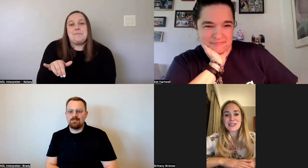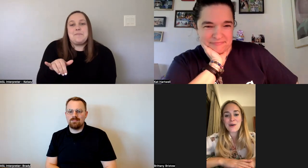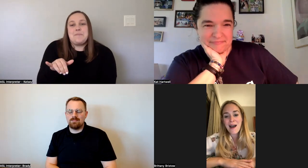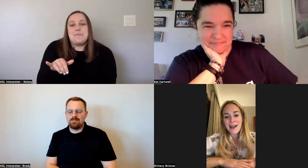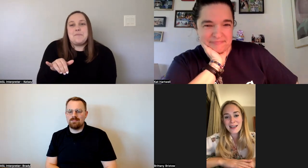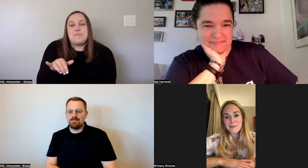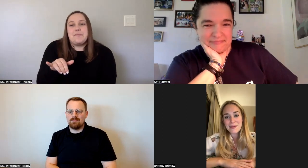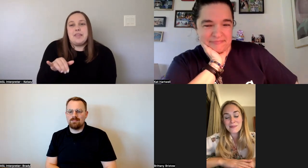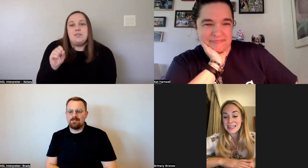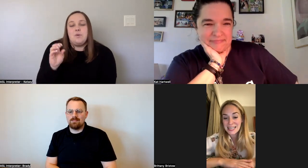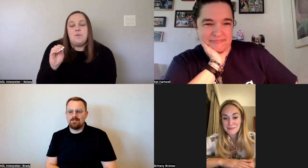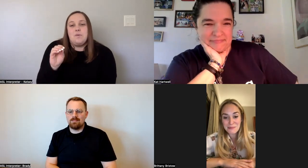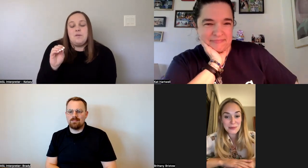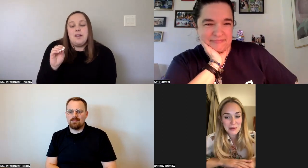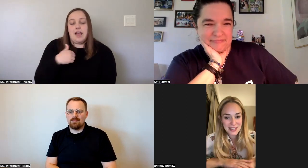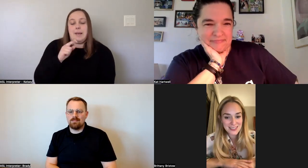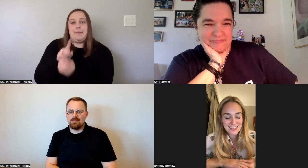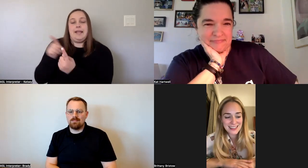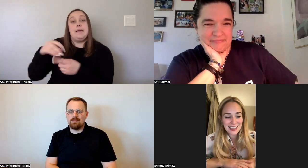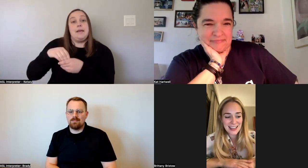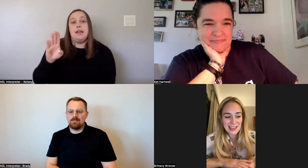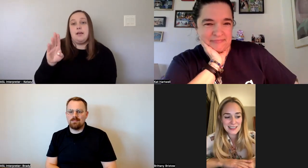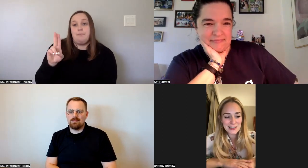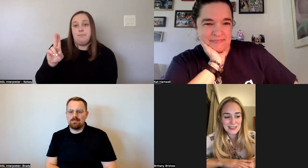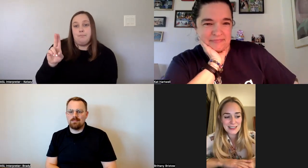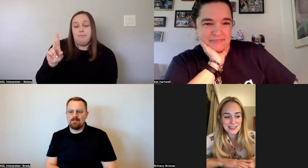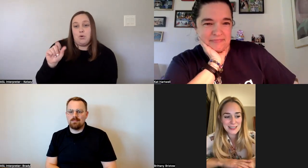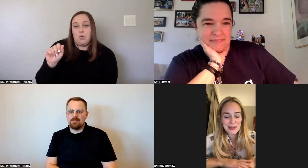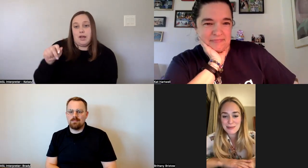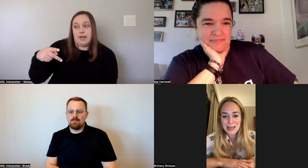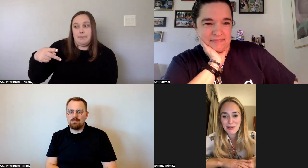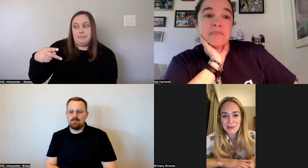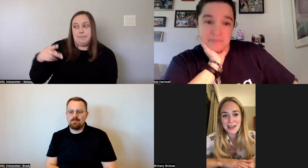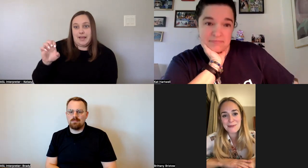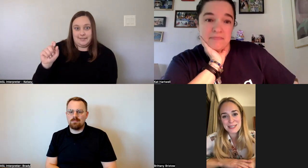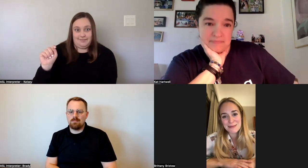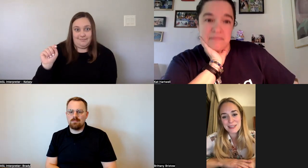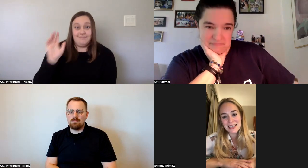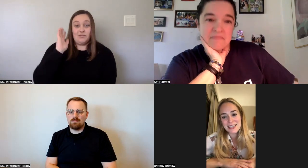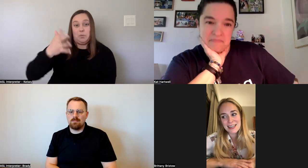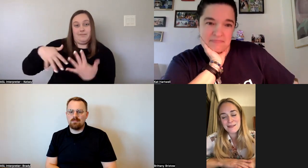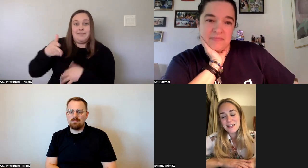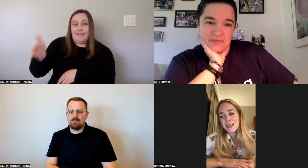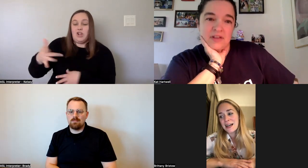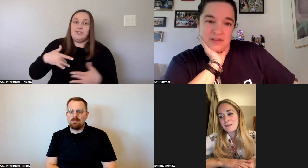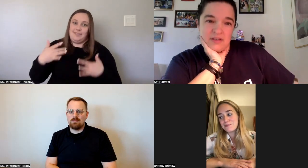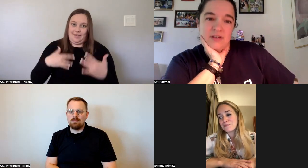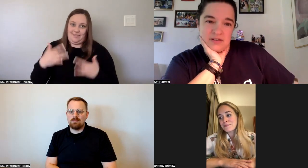and so I am meeting him in Budapest, and he's going to spend some time with me there, which is really